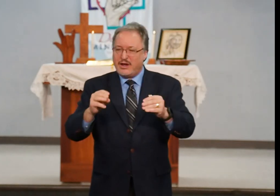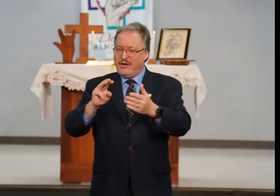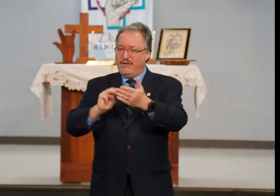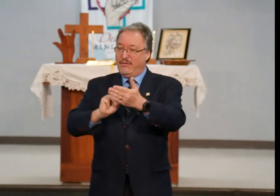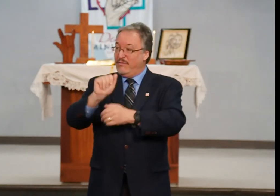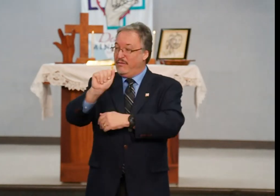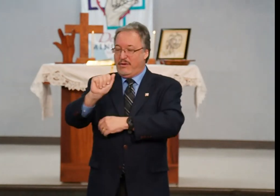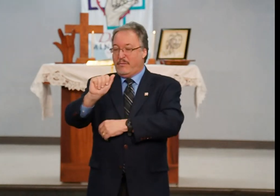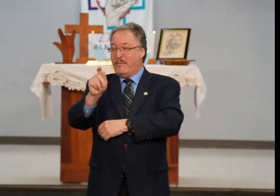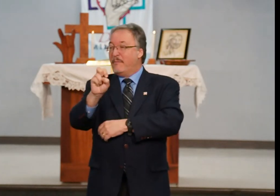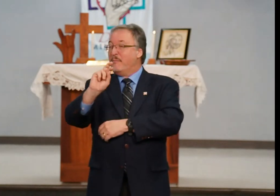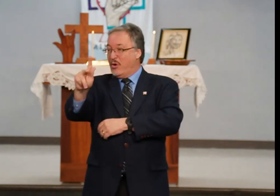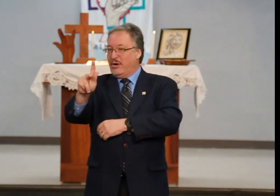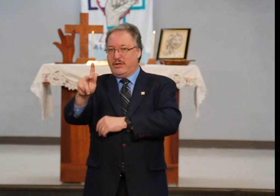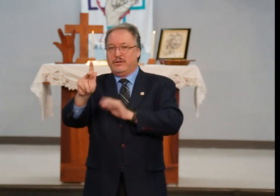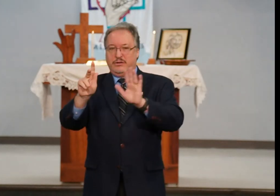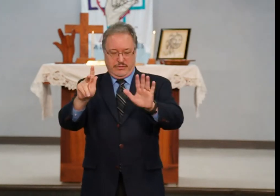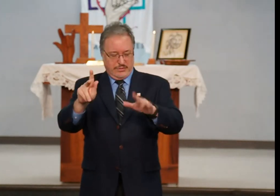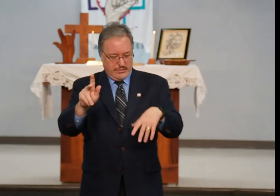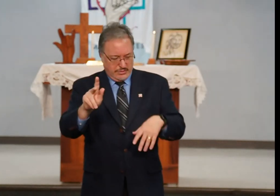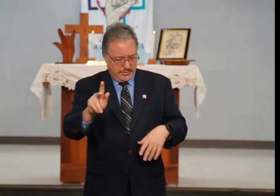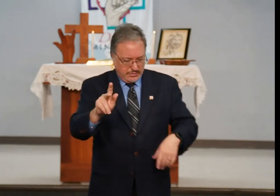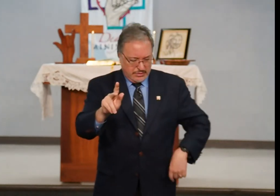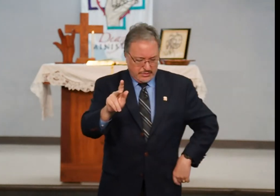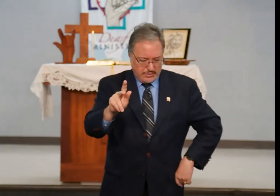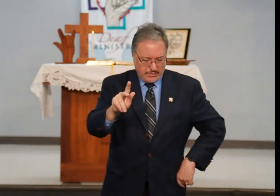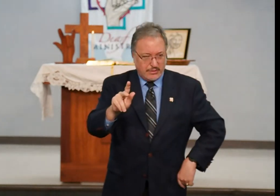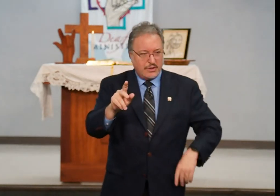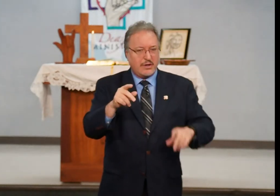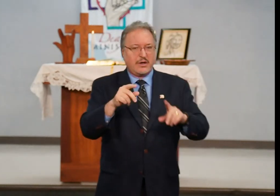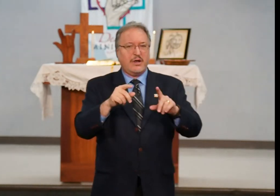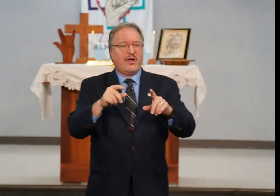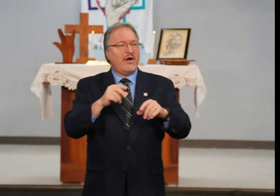So in that story, in the book of Mark,